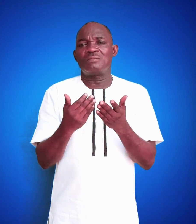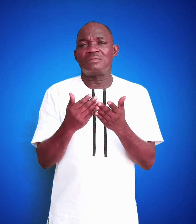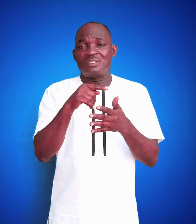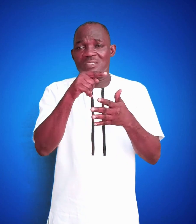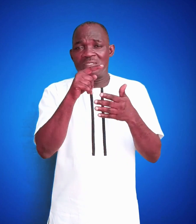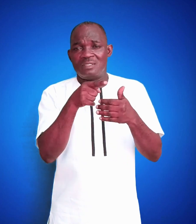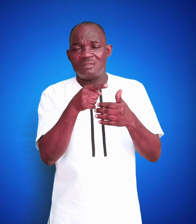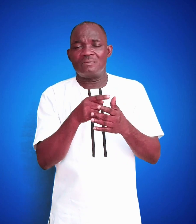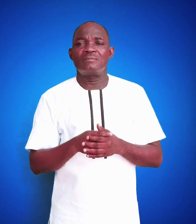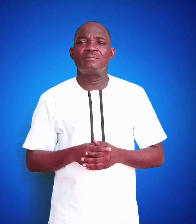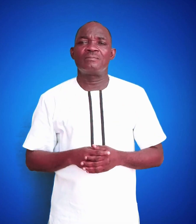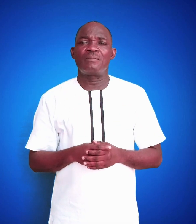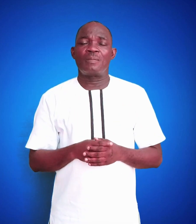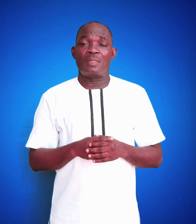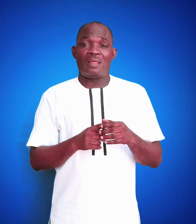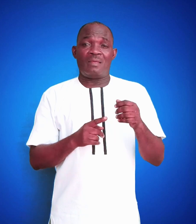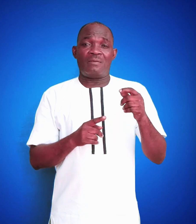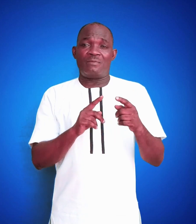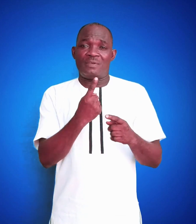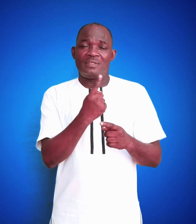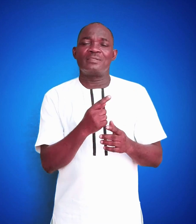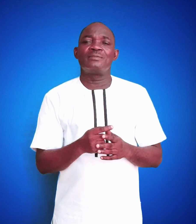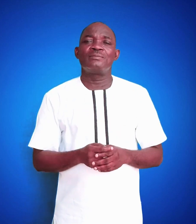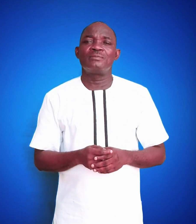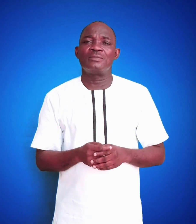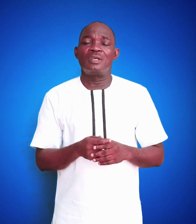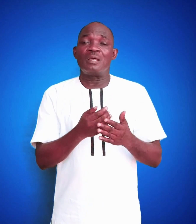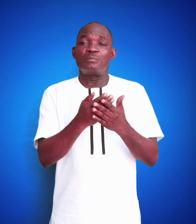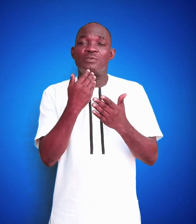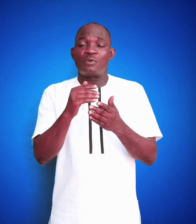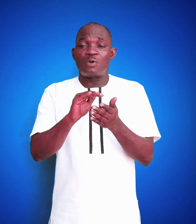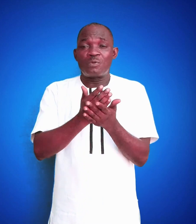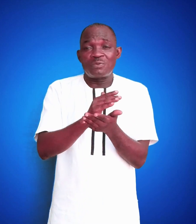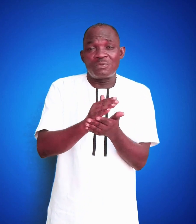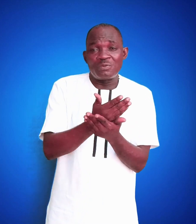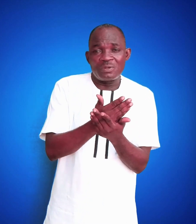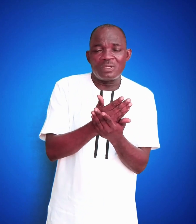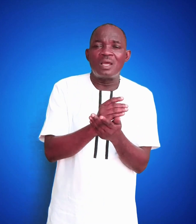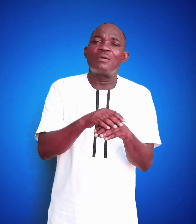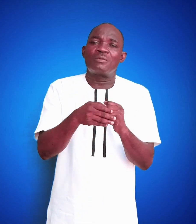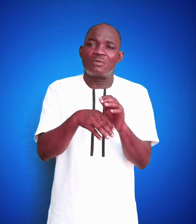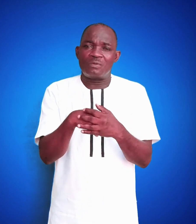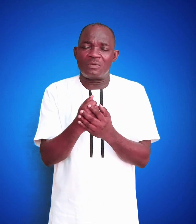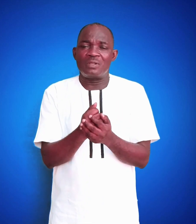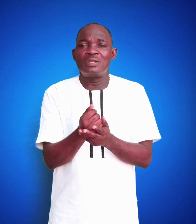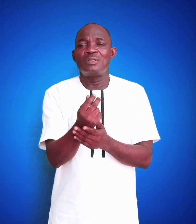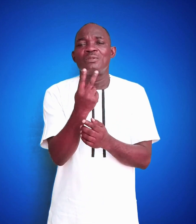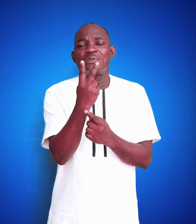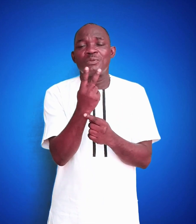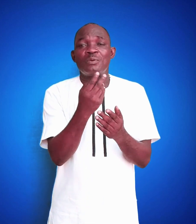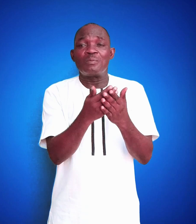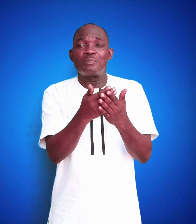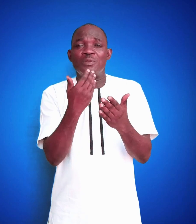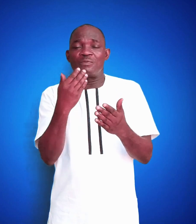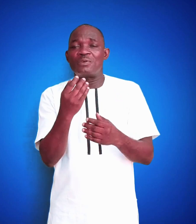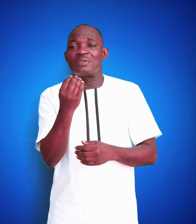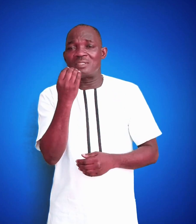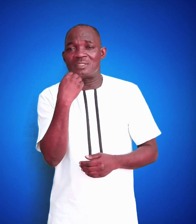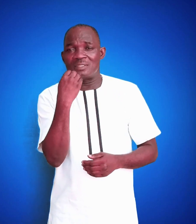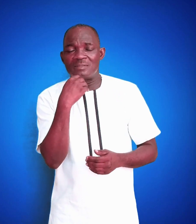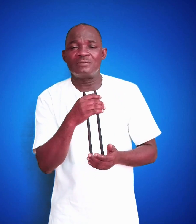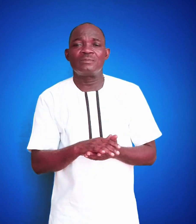following. 1. Before cooking. 2. Before